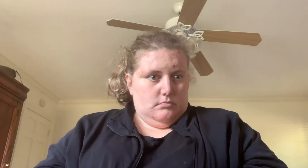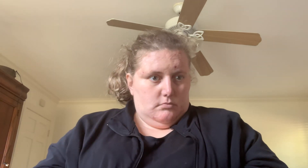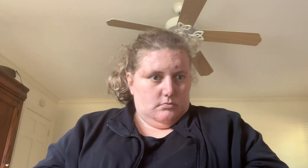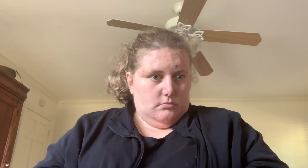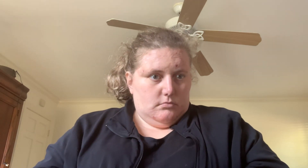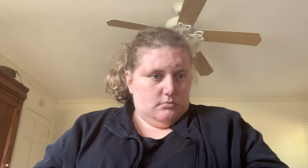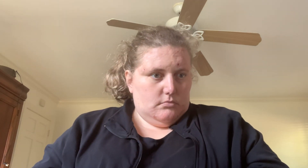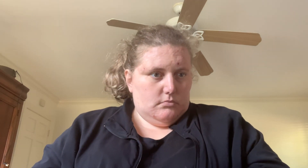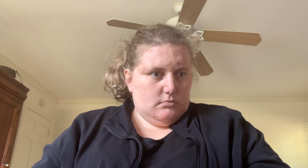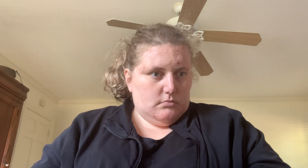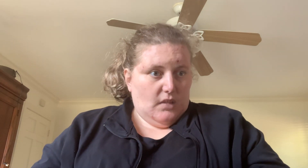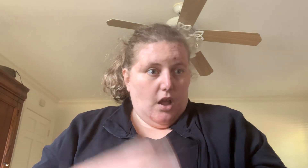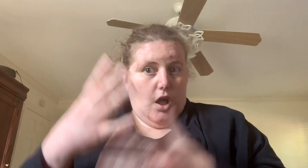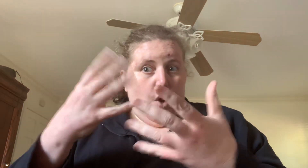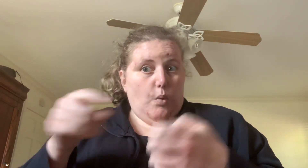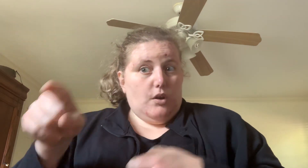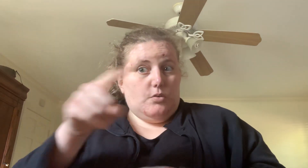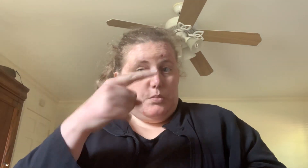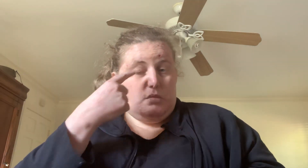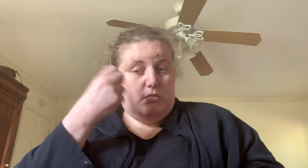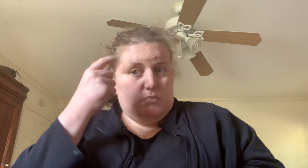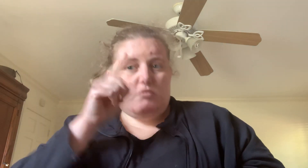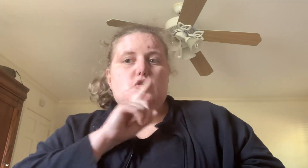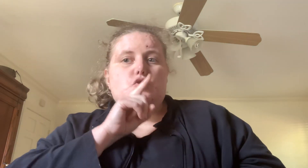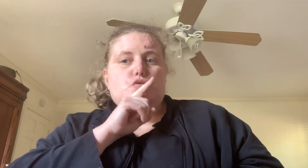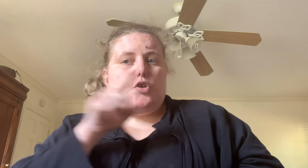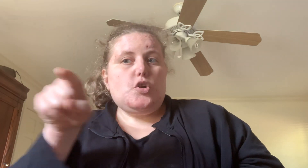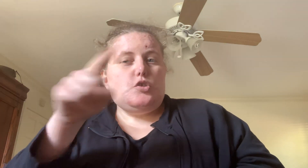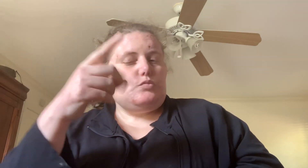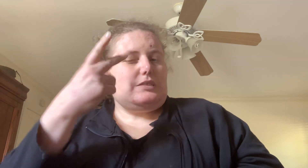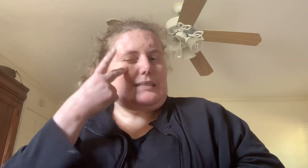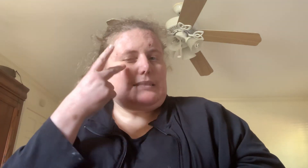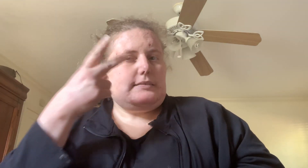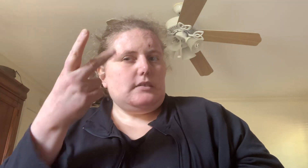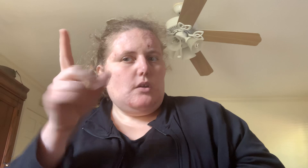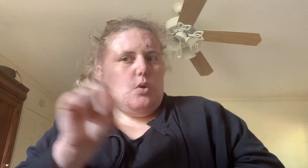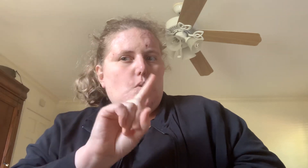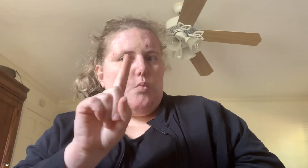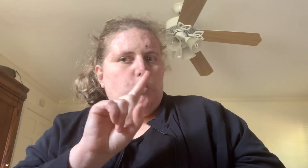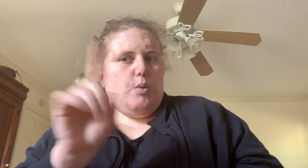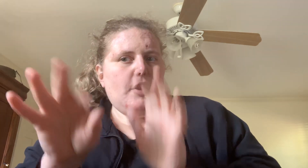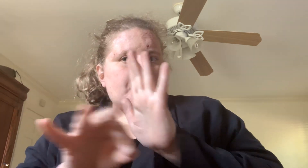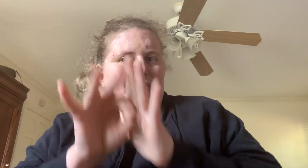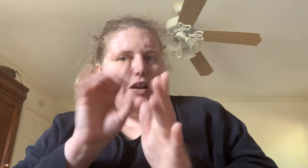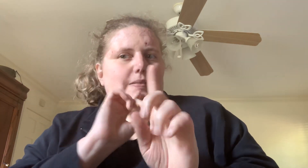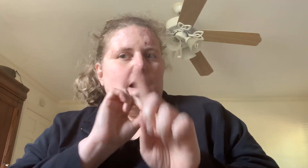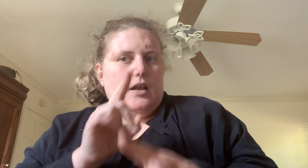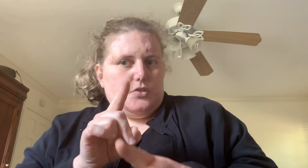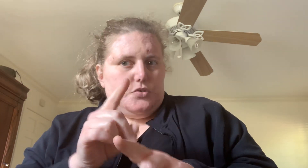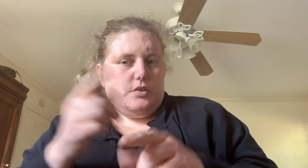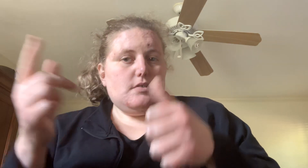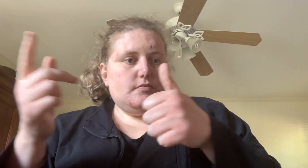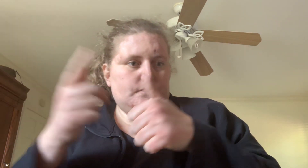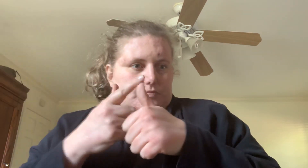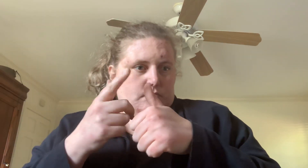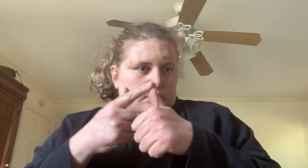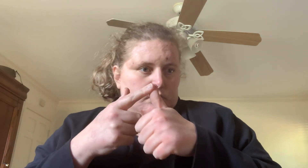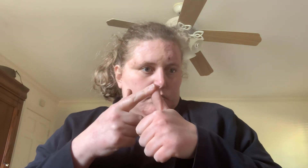I want to make sure you see where we're getting this from. So, first thing is we were told 2.5